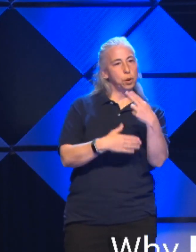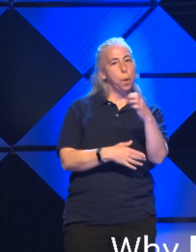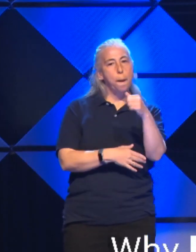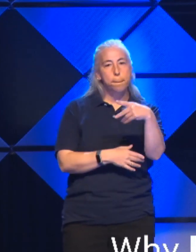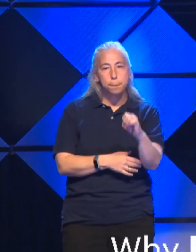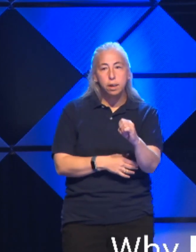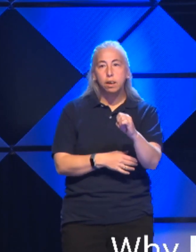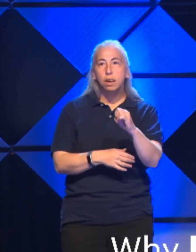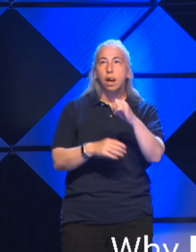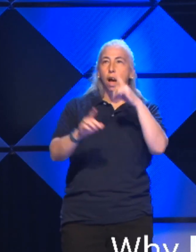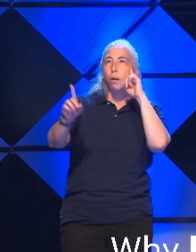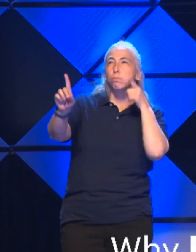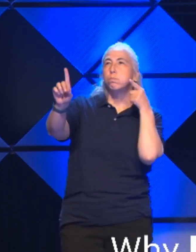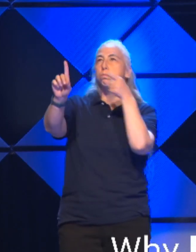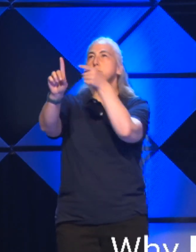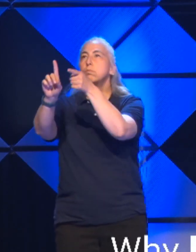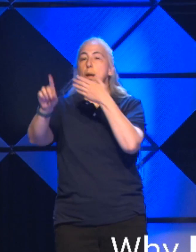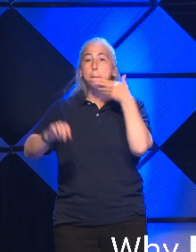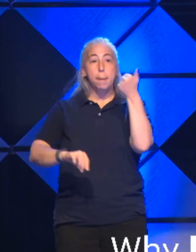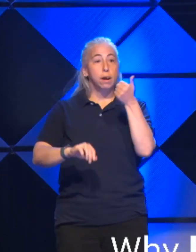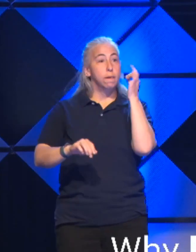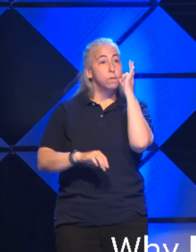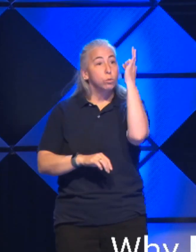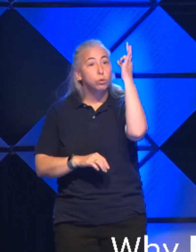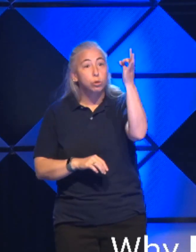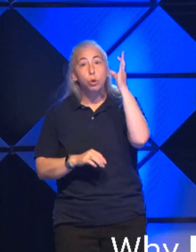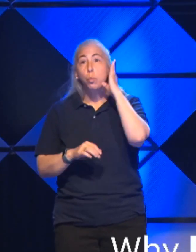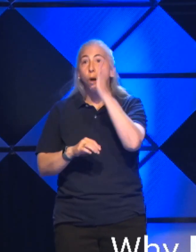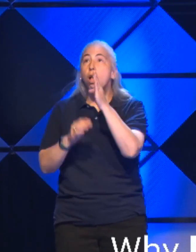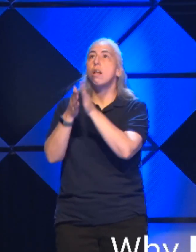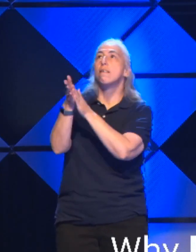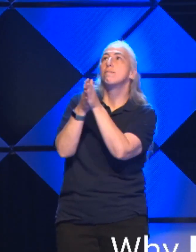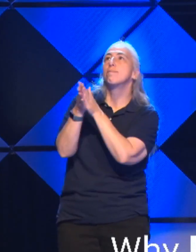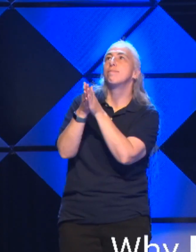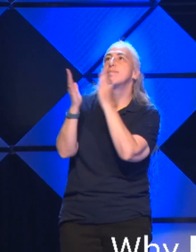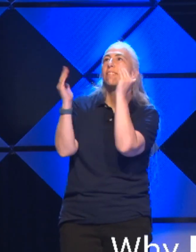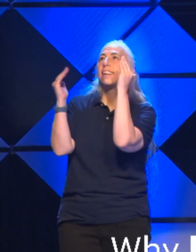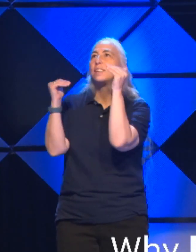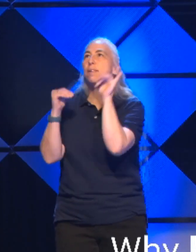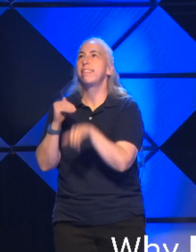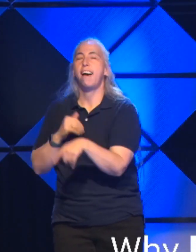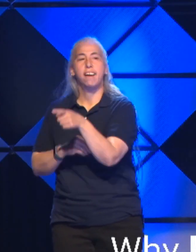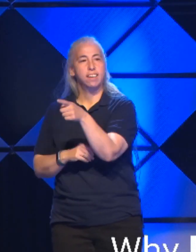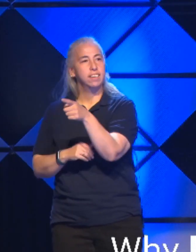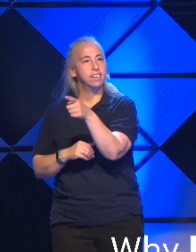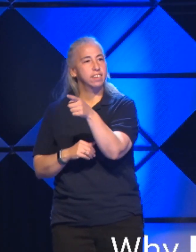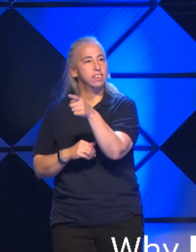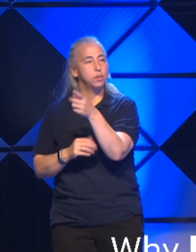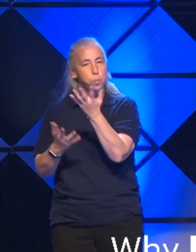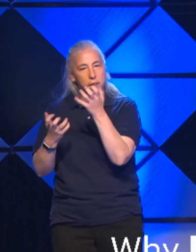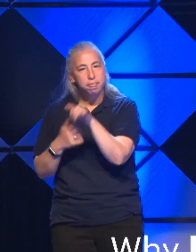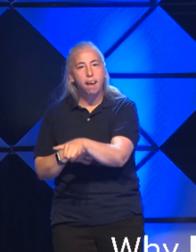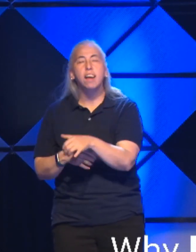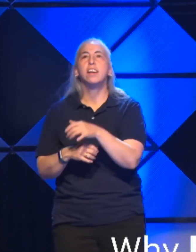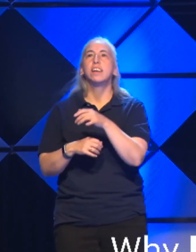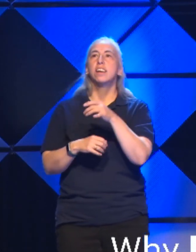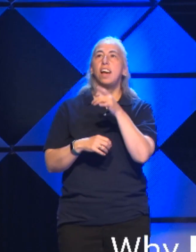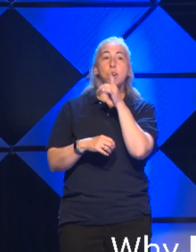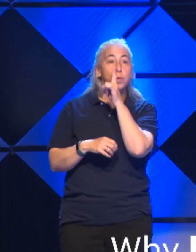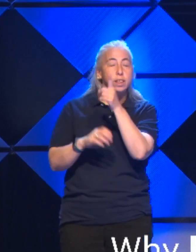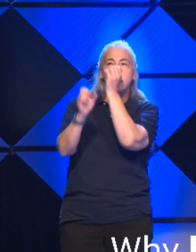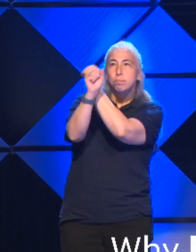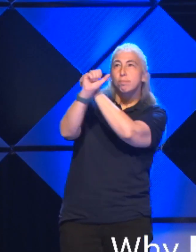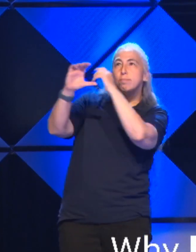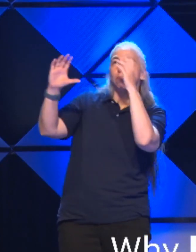a better future. We are confident and we anticipate with pleasure what is going to